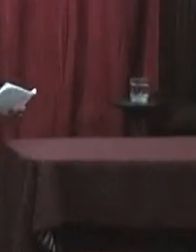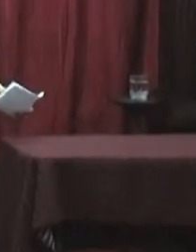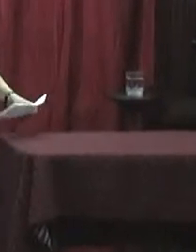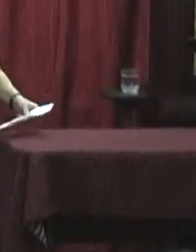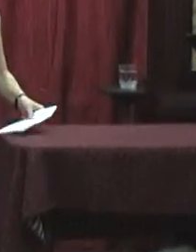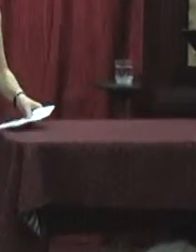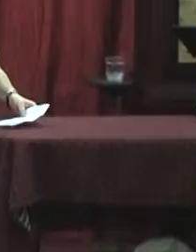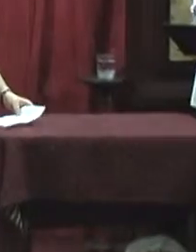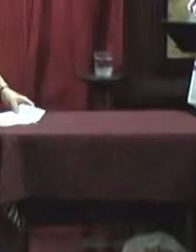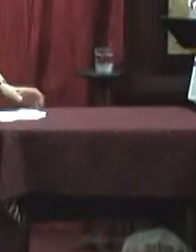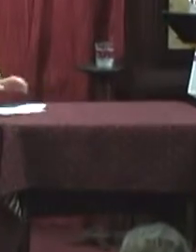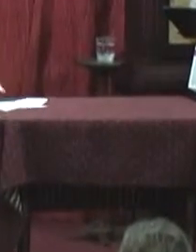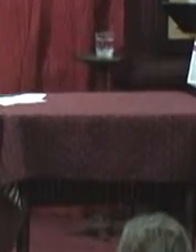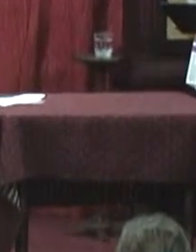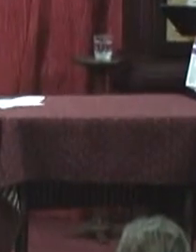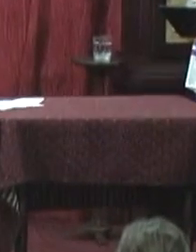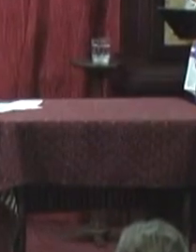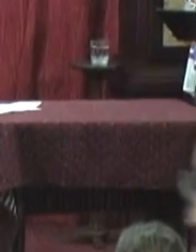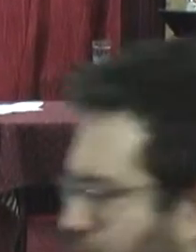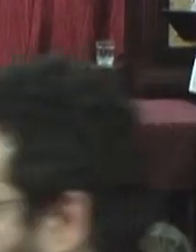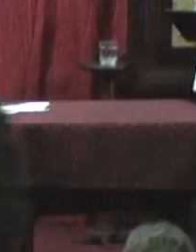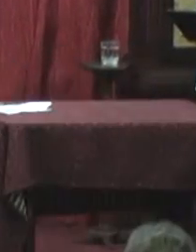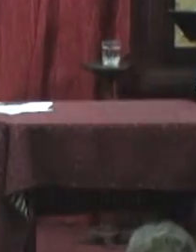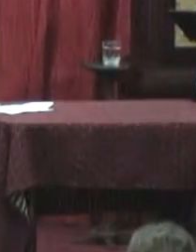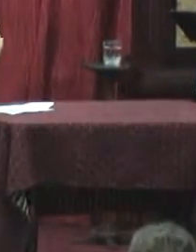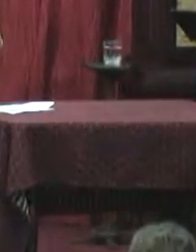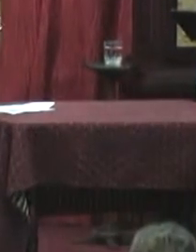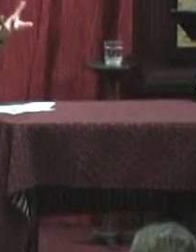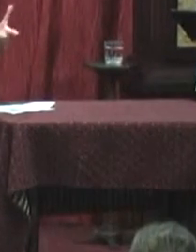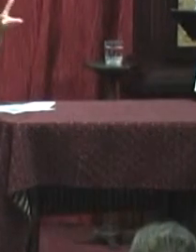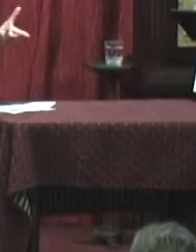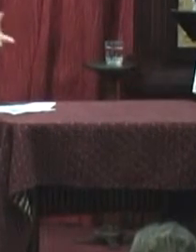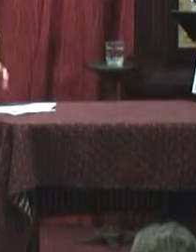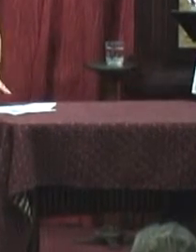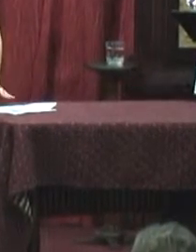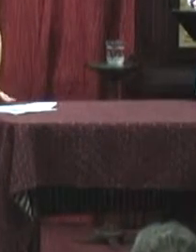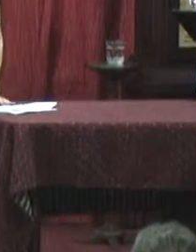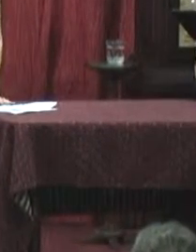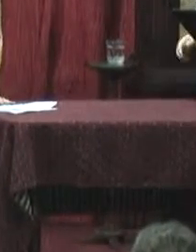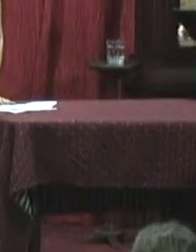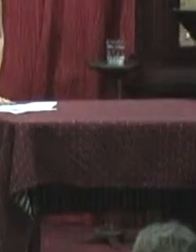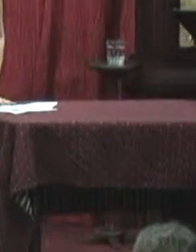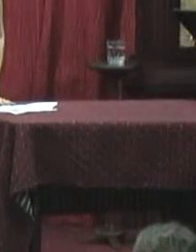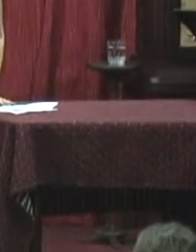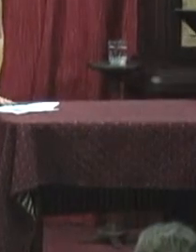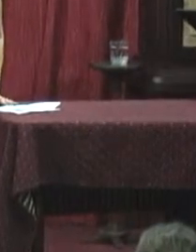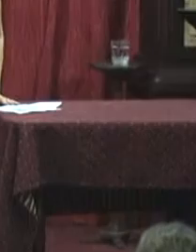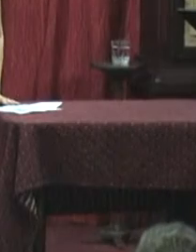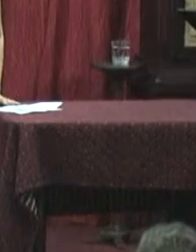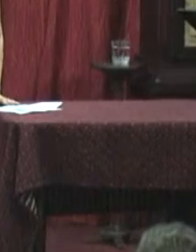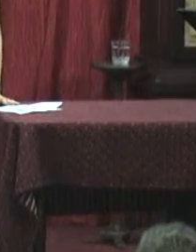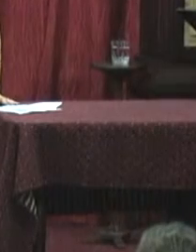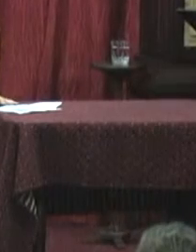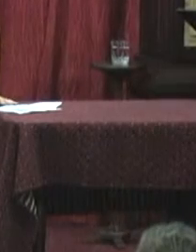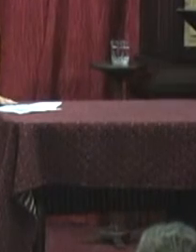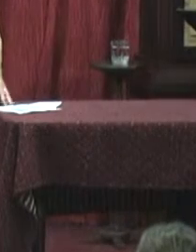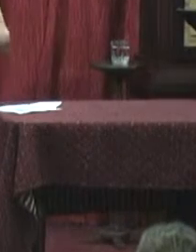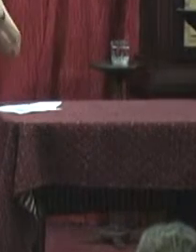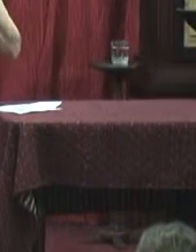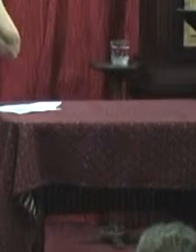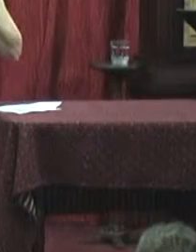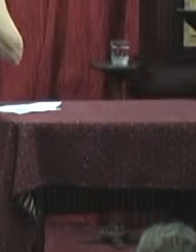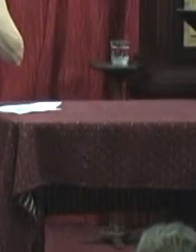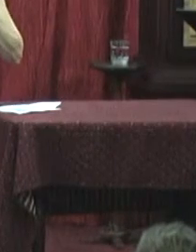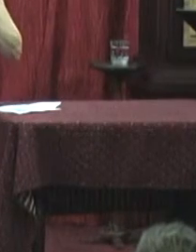It's hard to put on my serious face because you often see me being funny, but this is very serious.